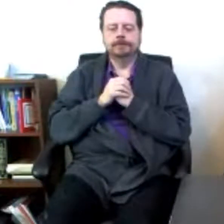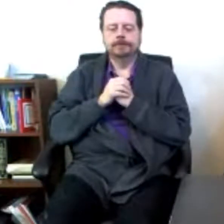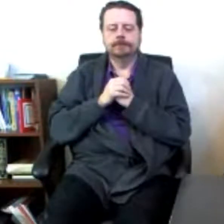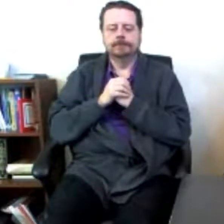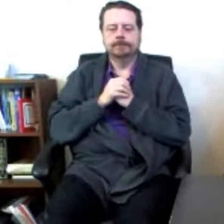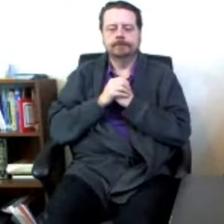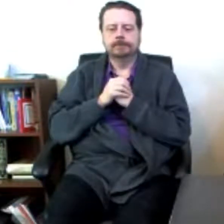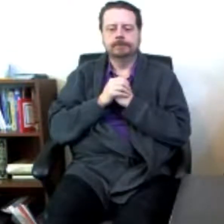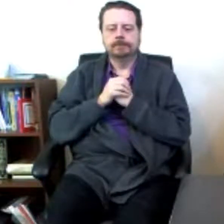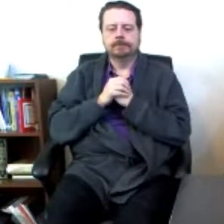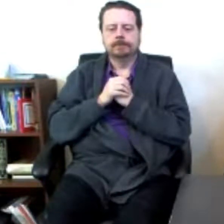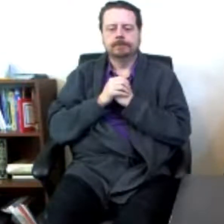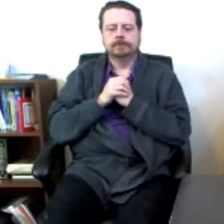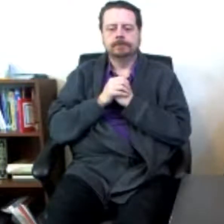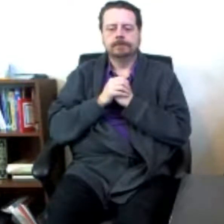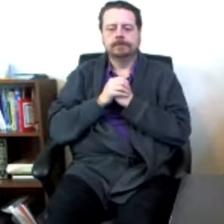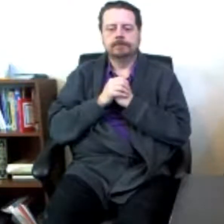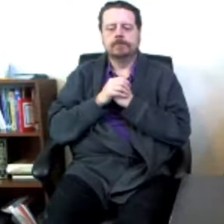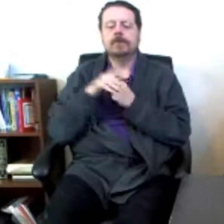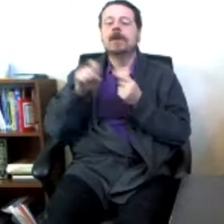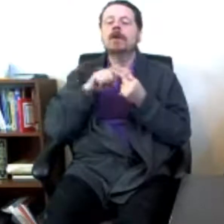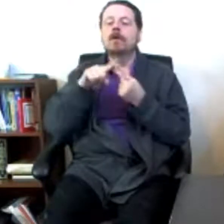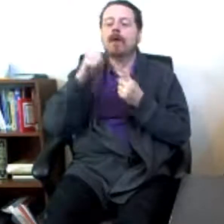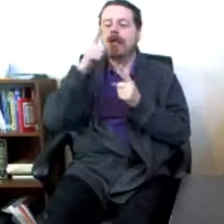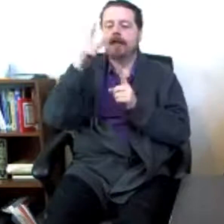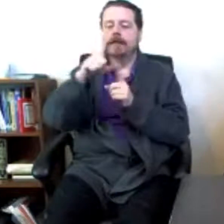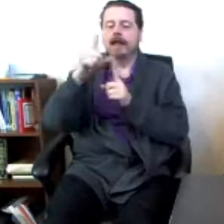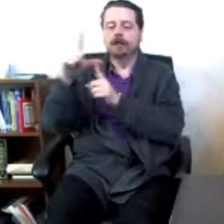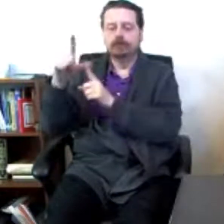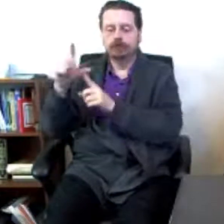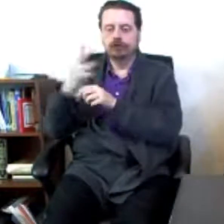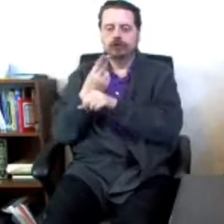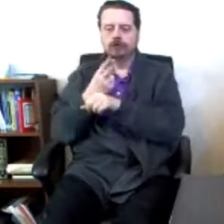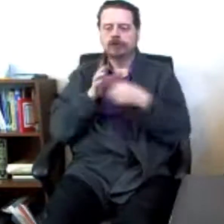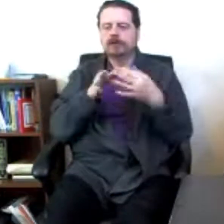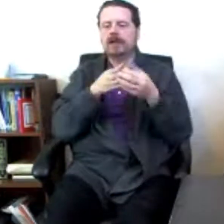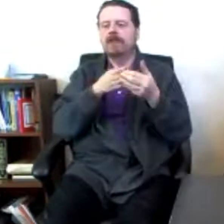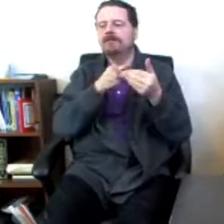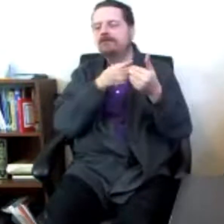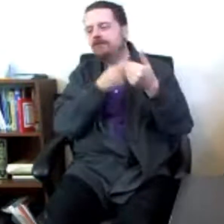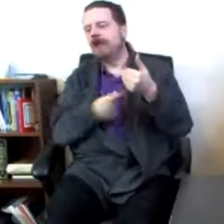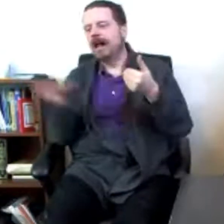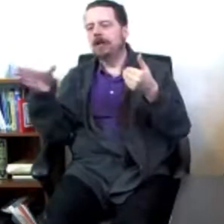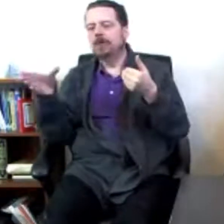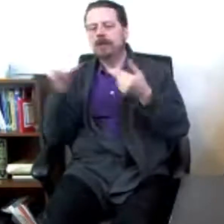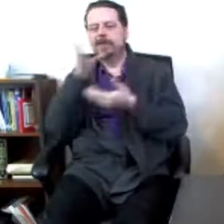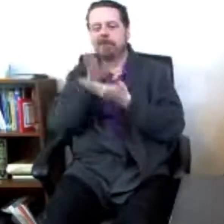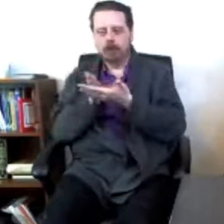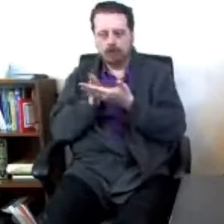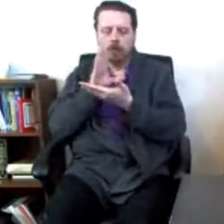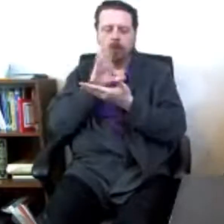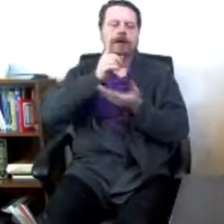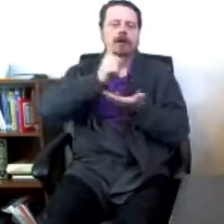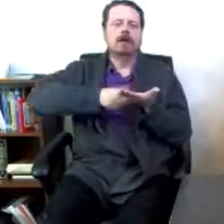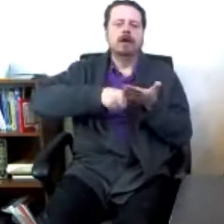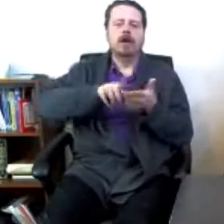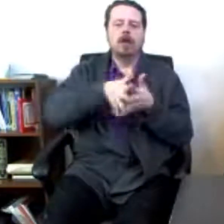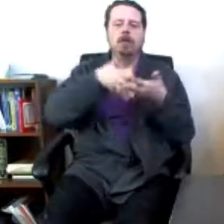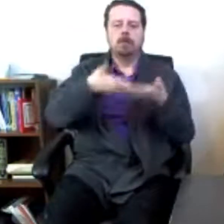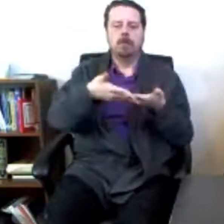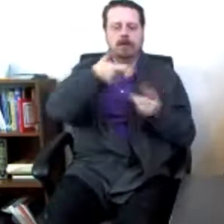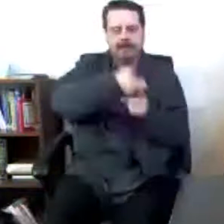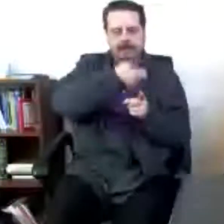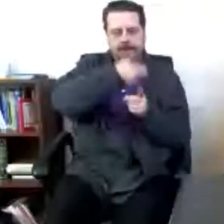Uh, as usual, whenever those letters are used, the following parts will be talking about the book, which is the